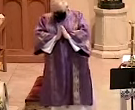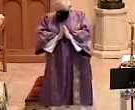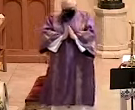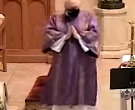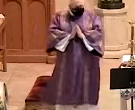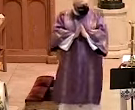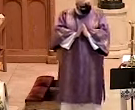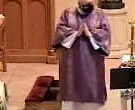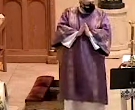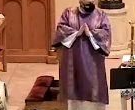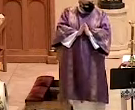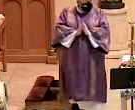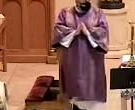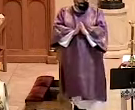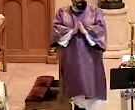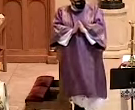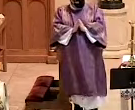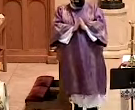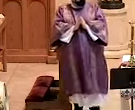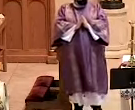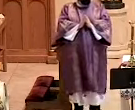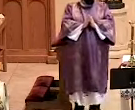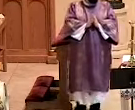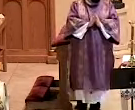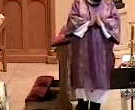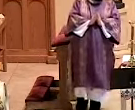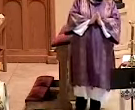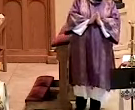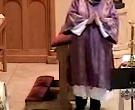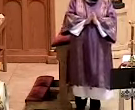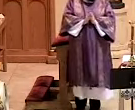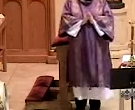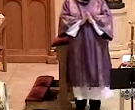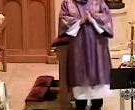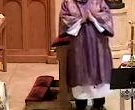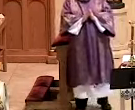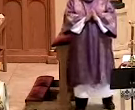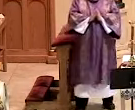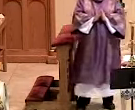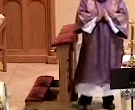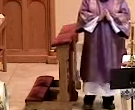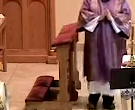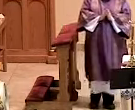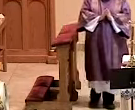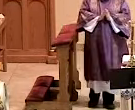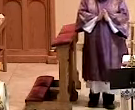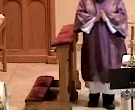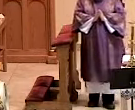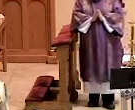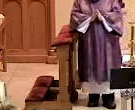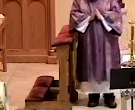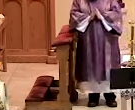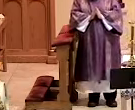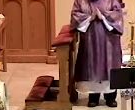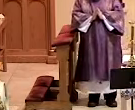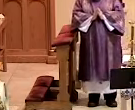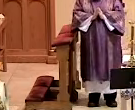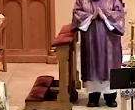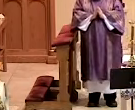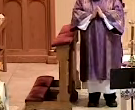Healing light, Christ. Christ at his